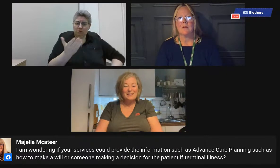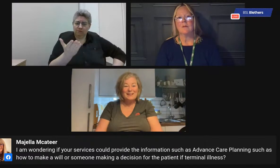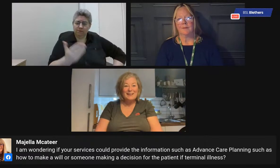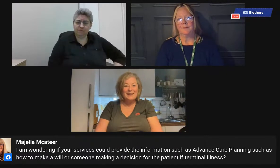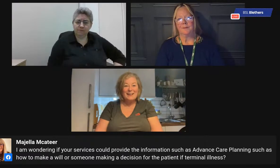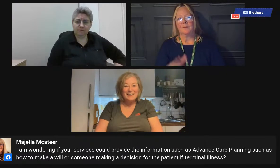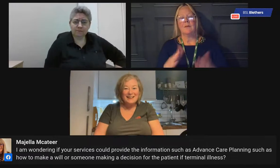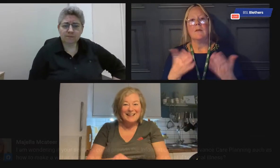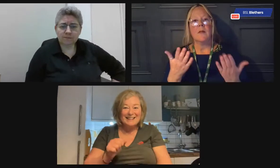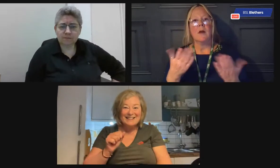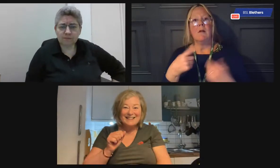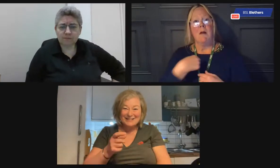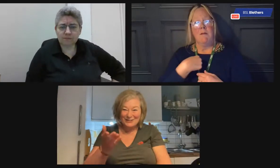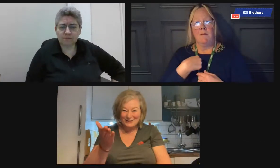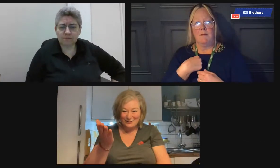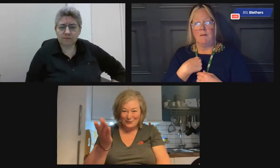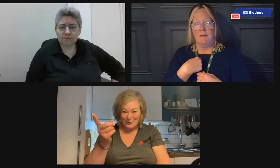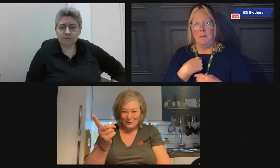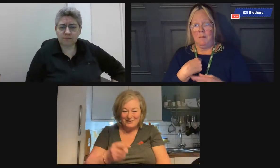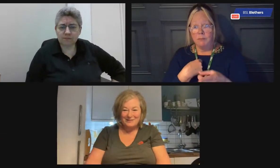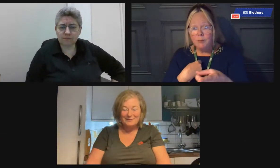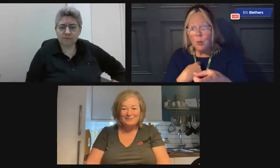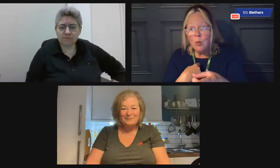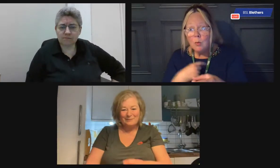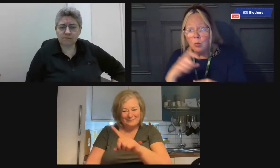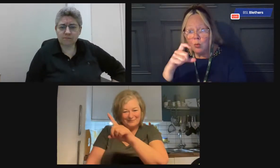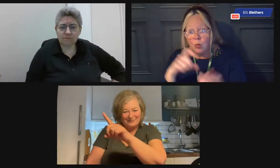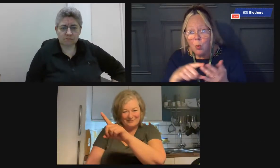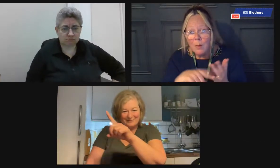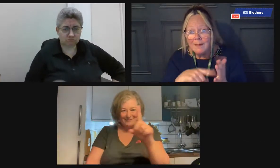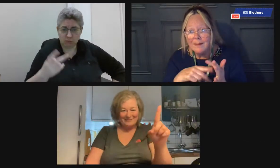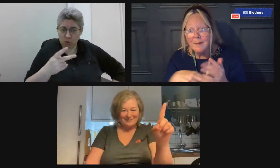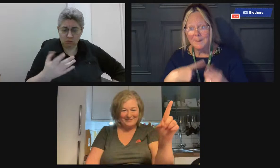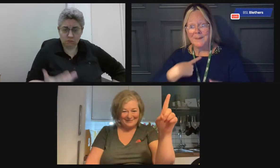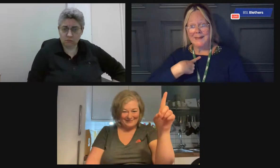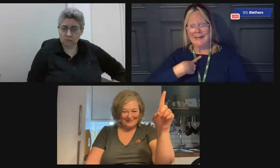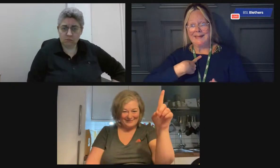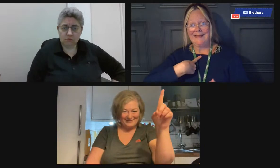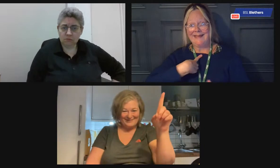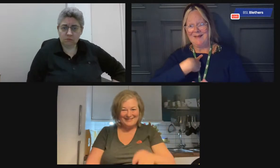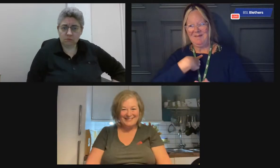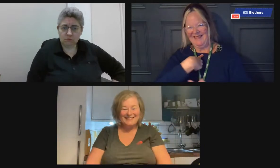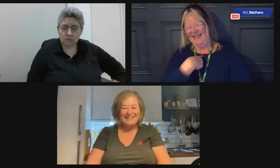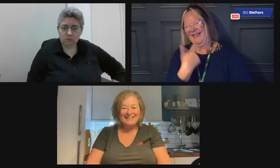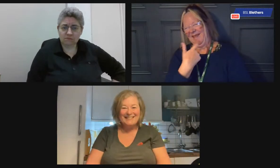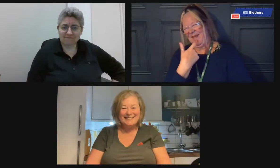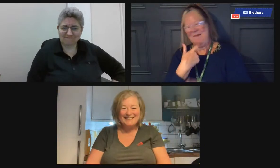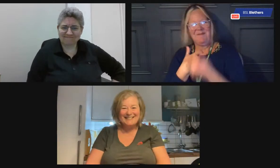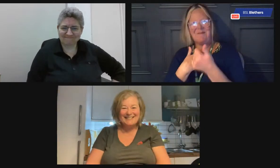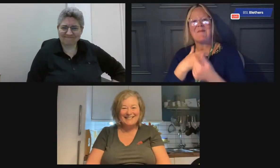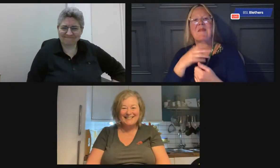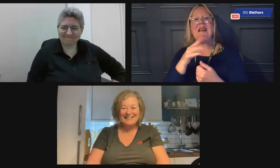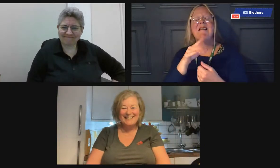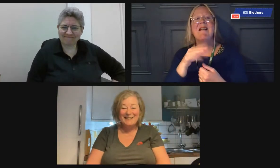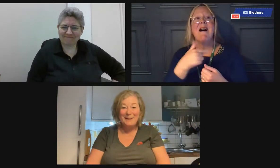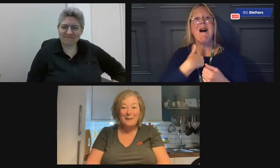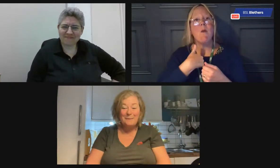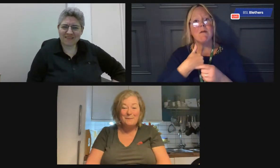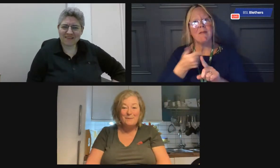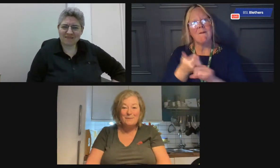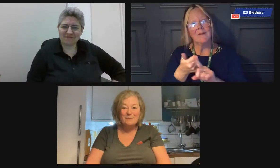there's a terminal illness. What do you do in those circumstances? Yeah, Colleen, did No, you want to? over to you, Oh, you're Nikki. putting me, are